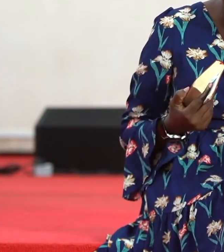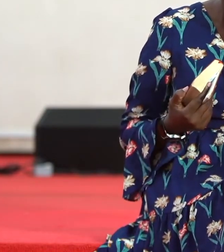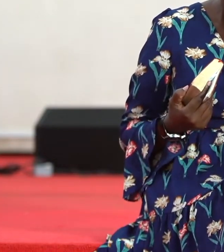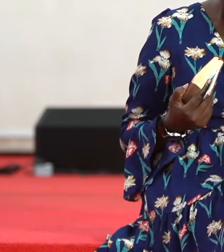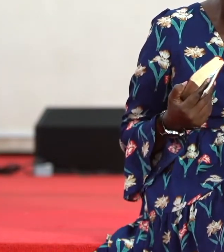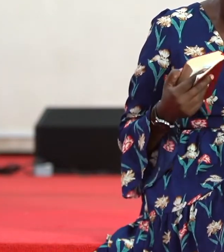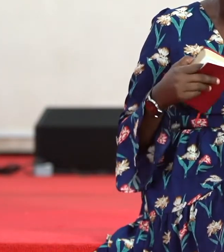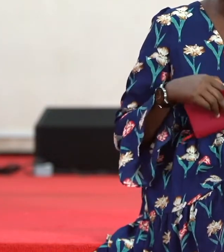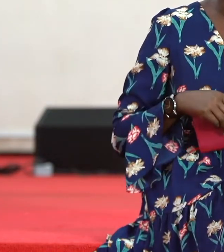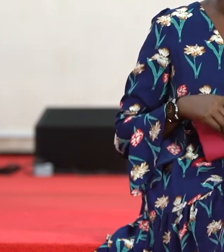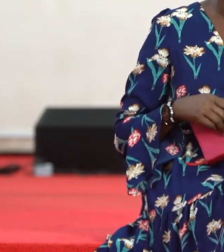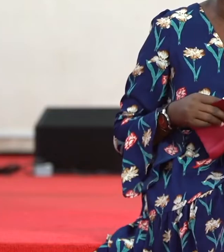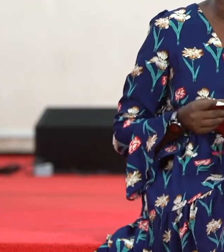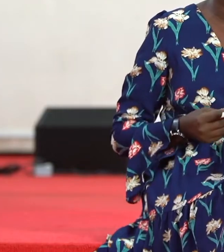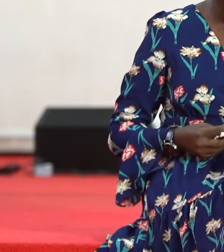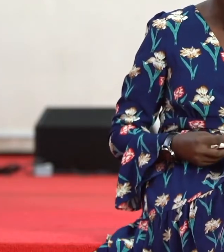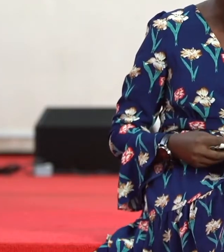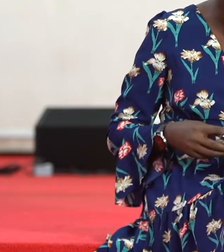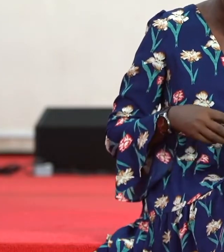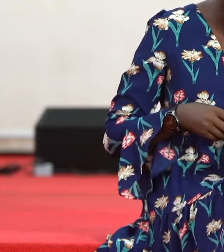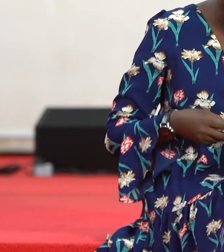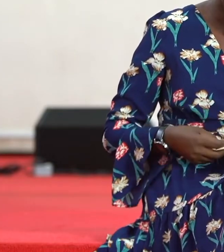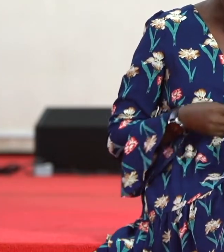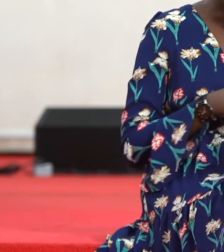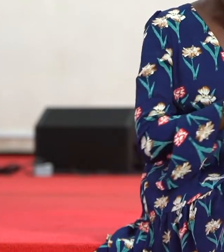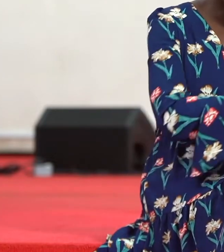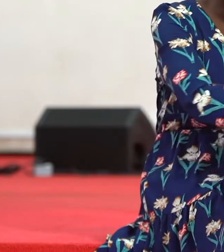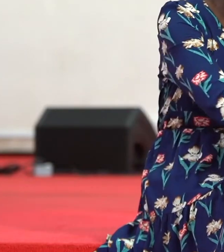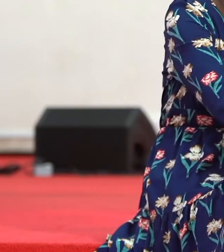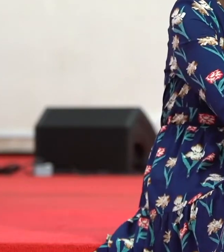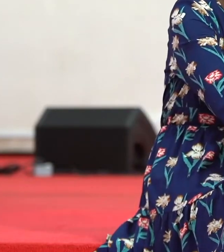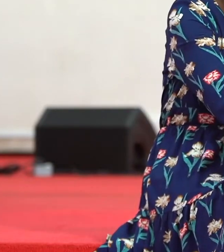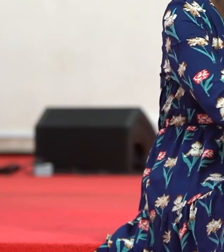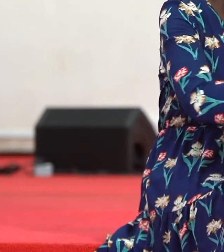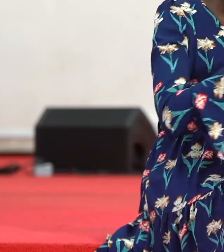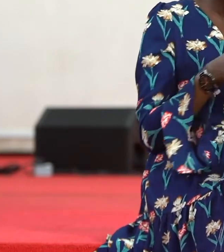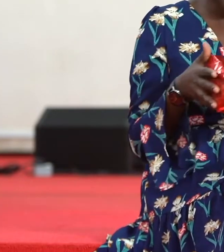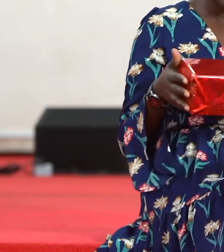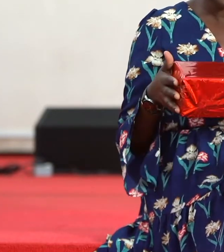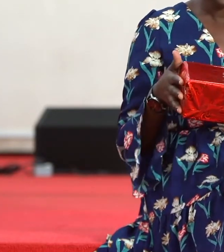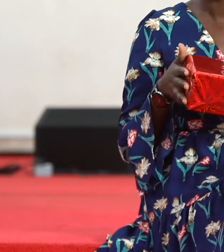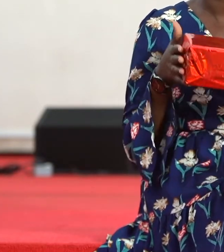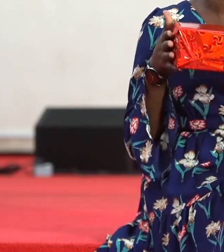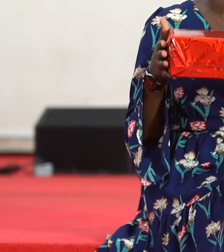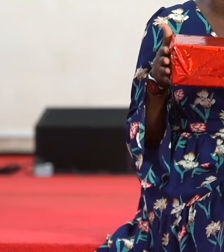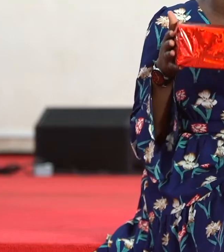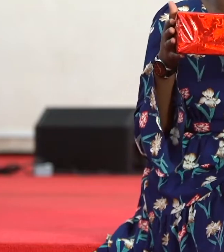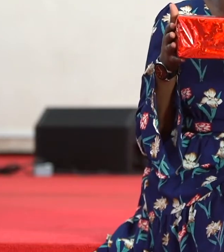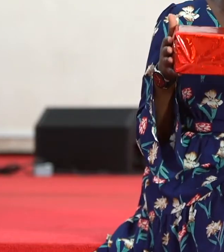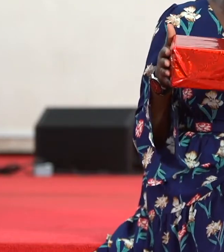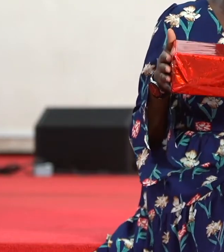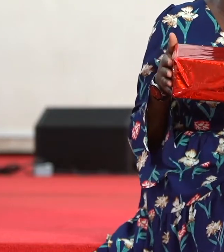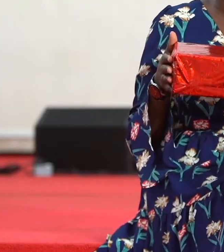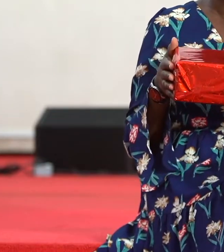girls, when someone gives you a gift, like I have a gift here, yeah? If I give you